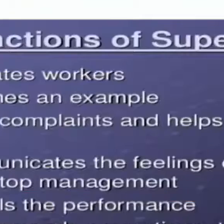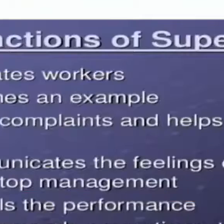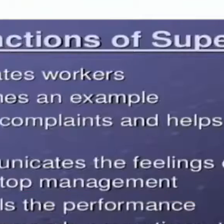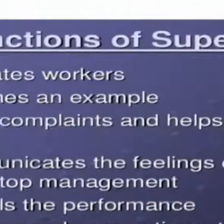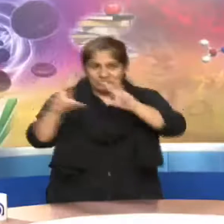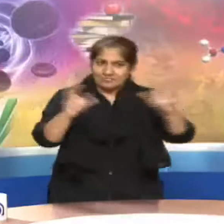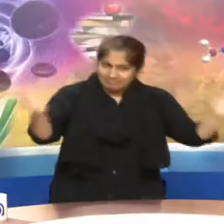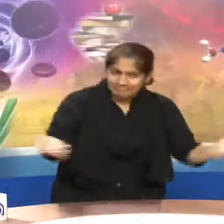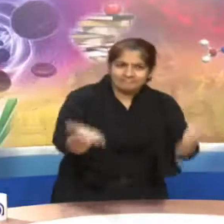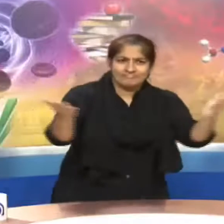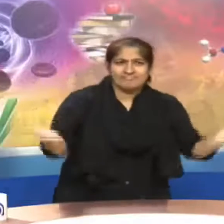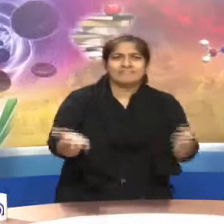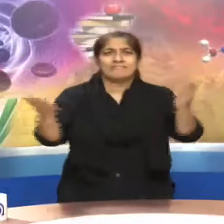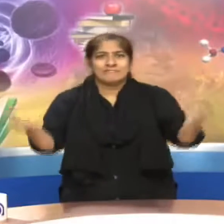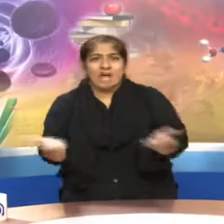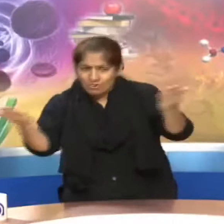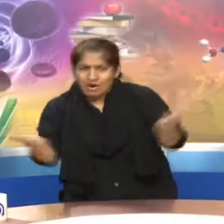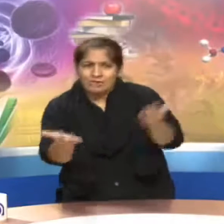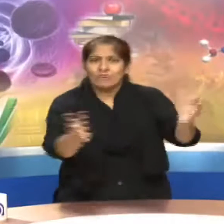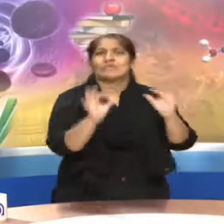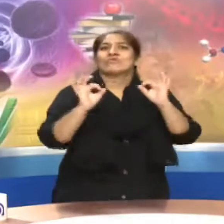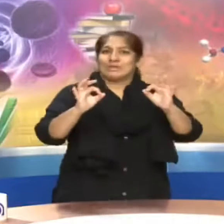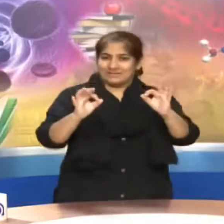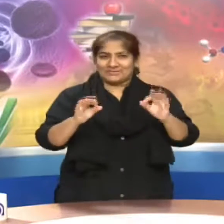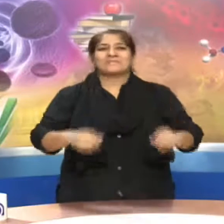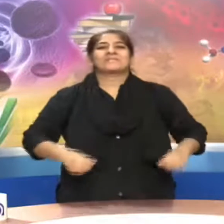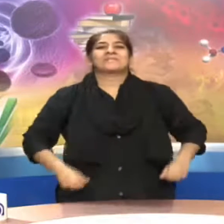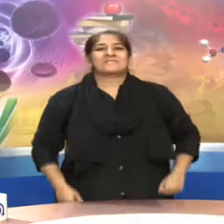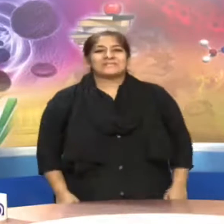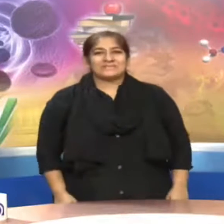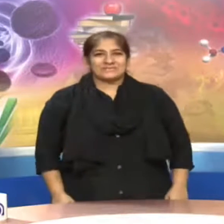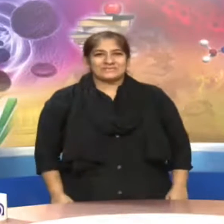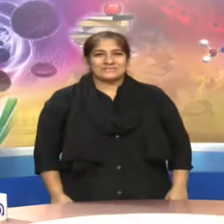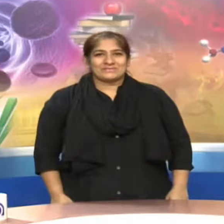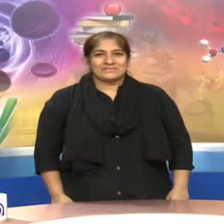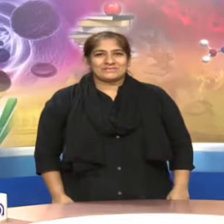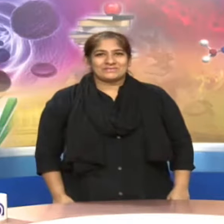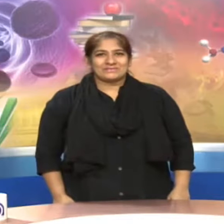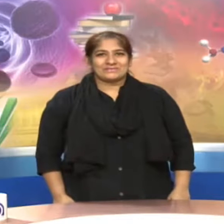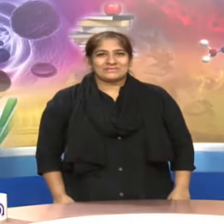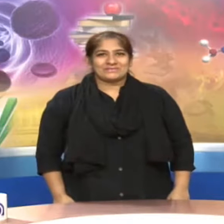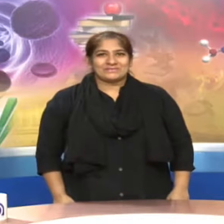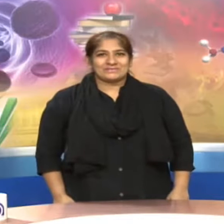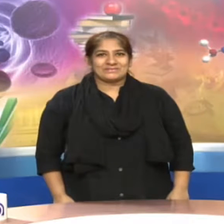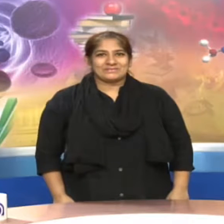way, and that is the responsibility of the supervisor to motivate all the